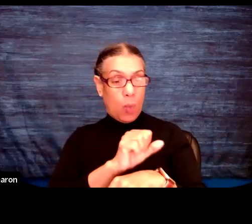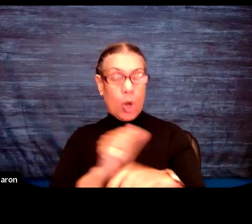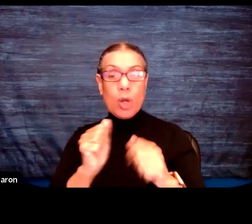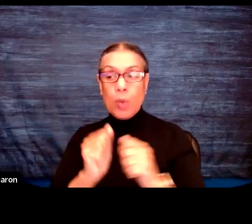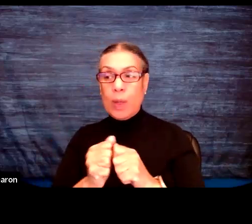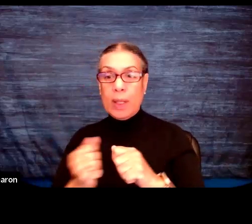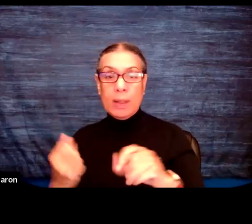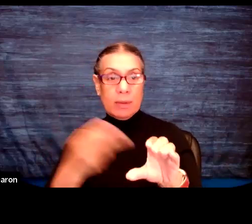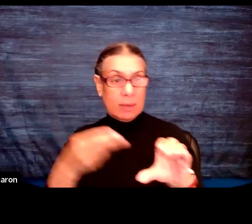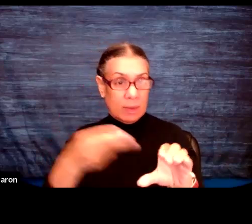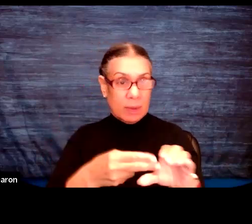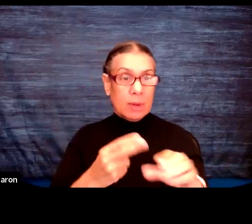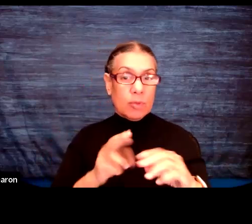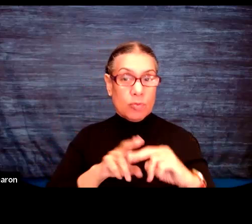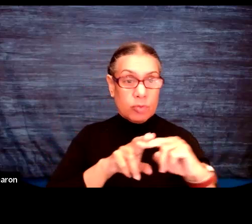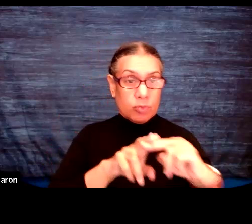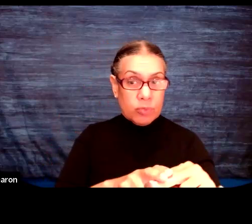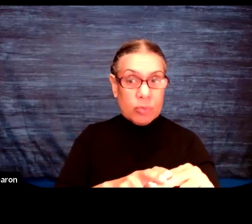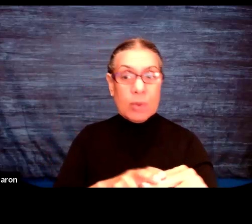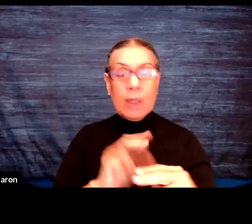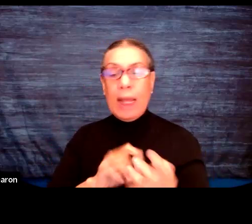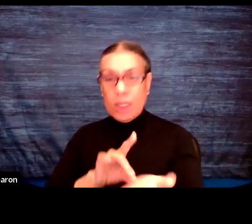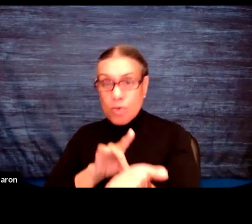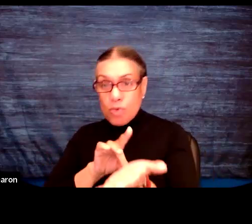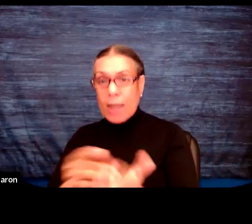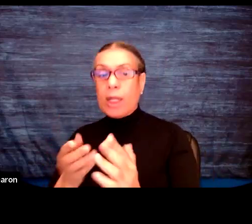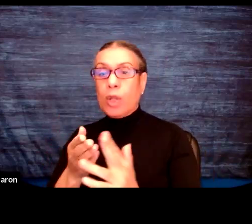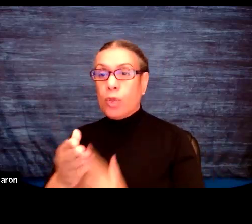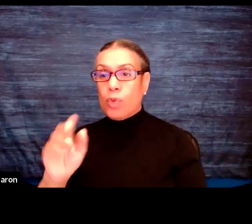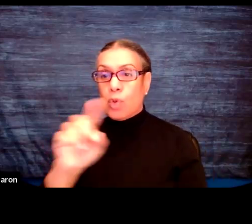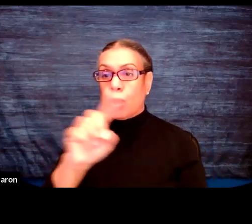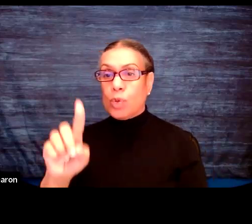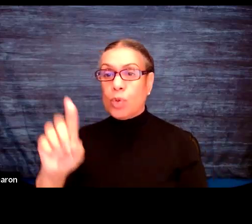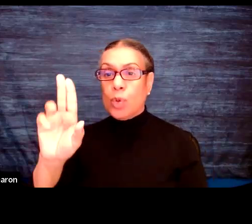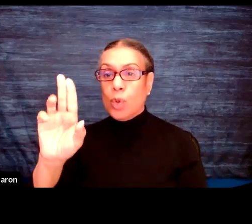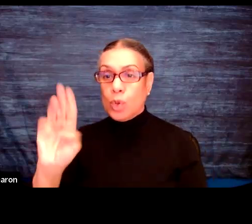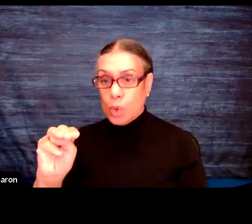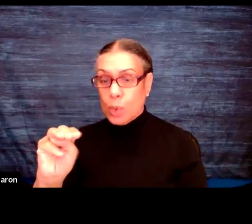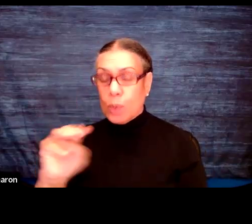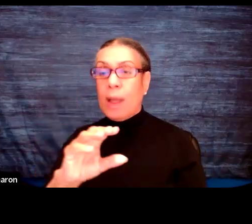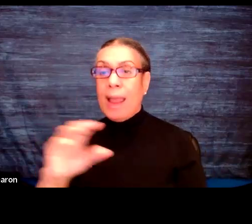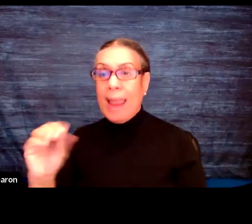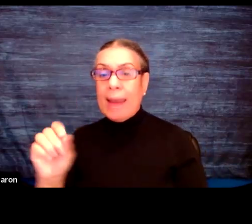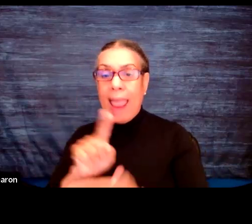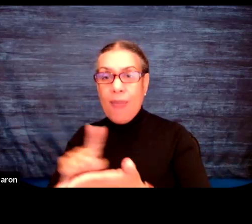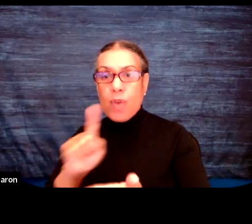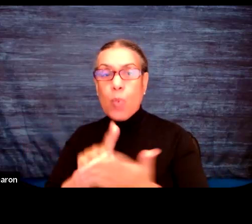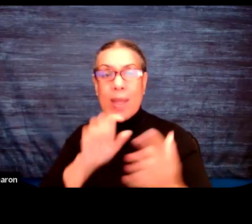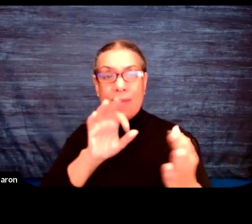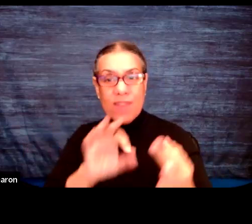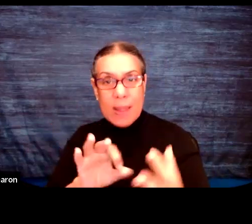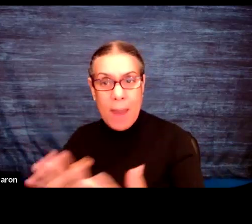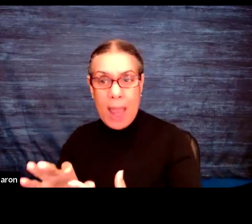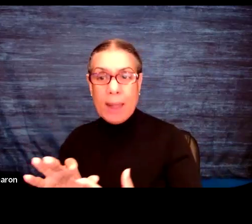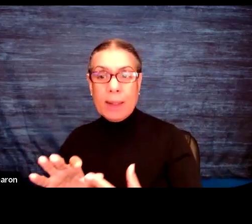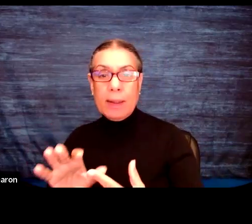ridership, with the data we're getting from ridership tracking through Zoom, as well as just the, continued weekly feedback loop